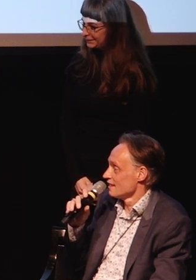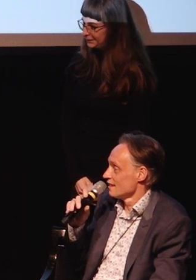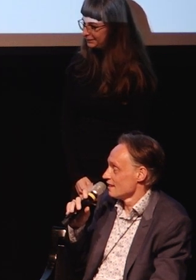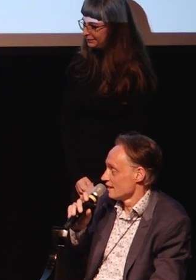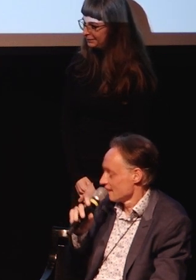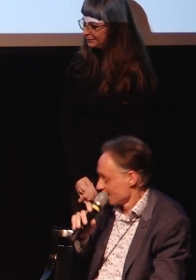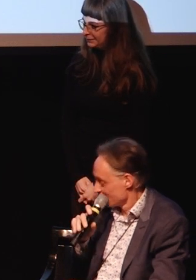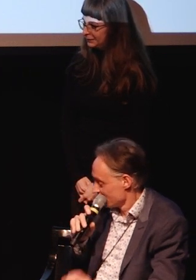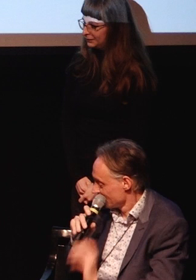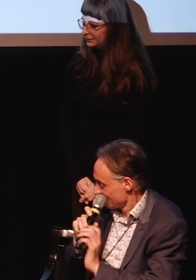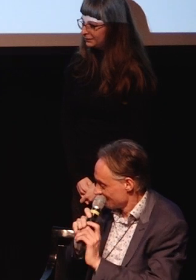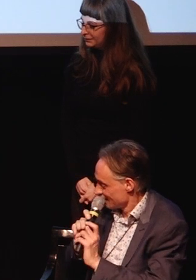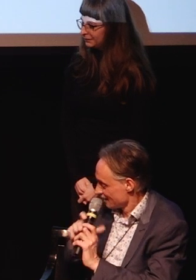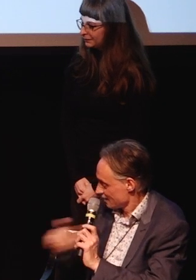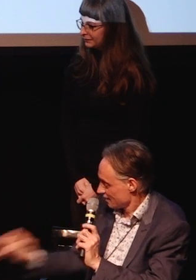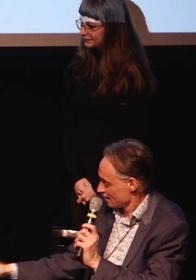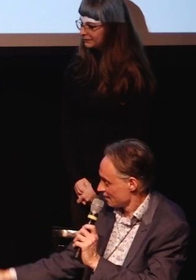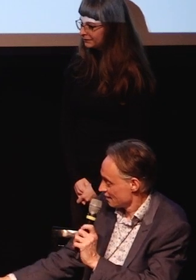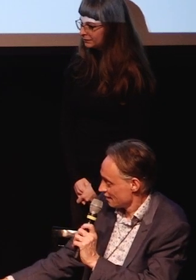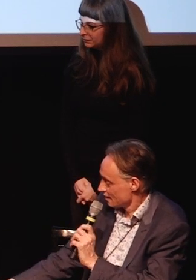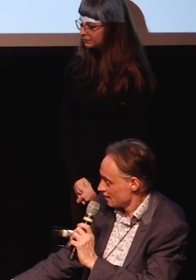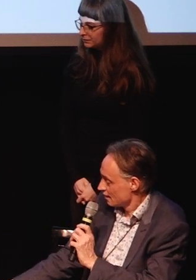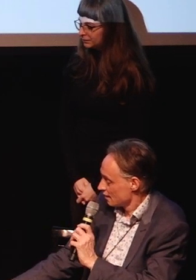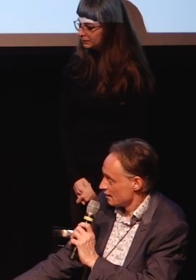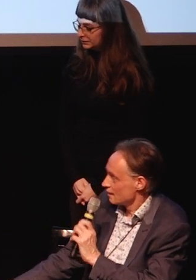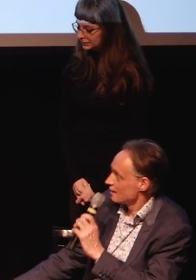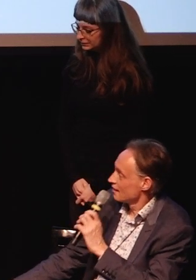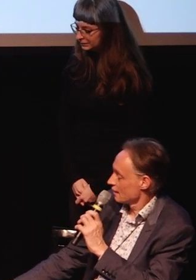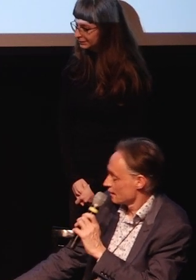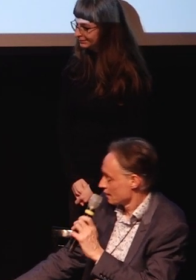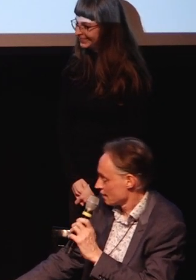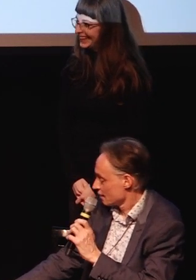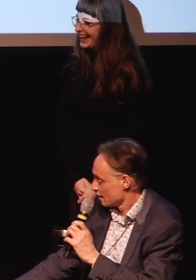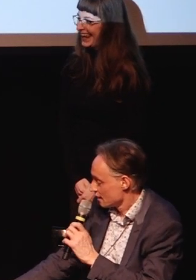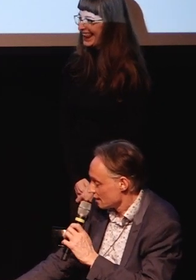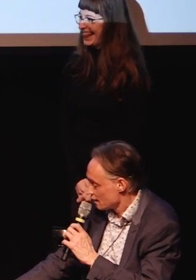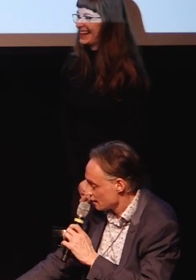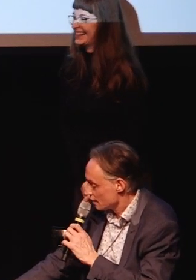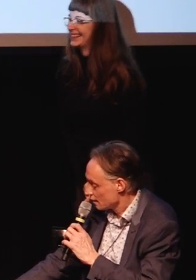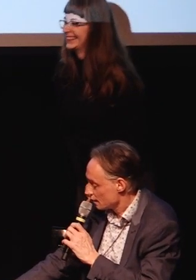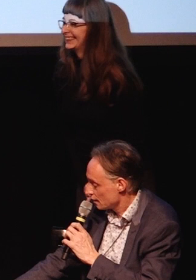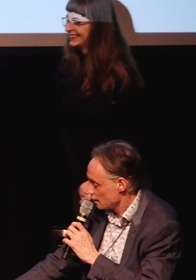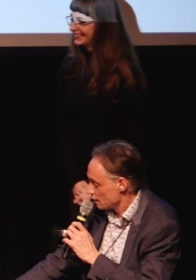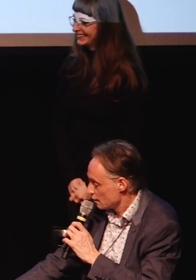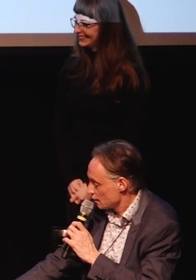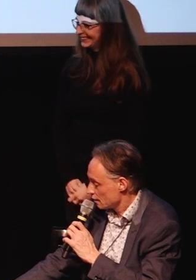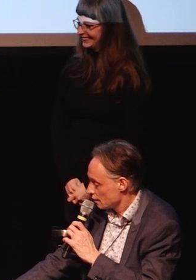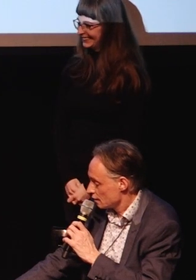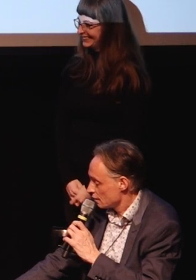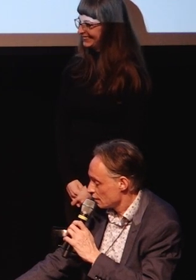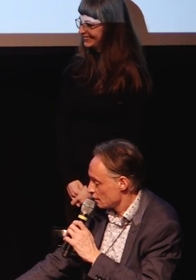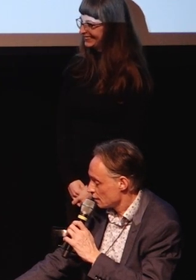my manager took the submission, and he spelled my name wrong because his first language